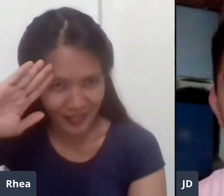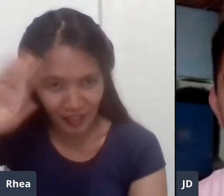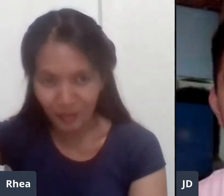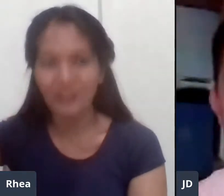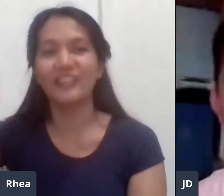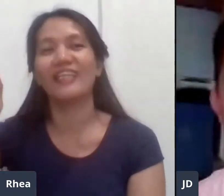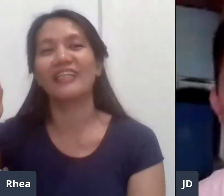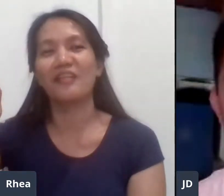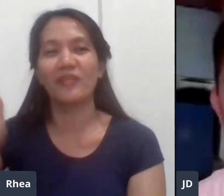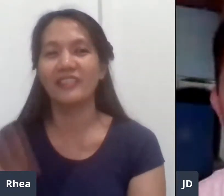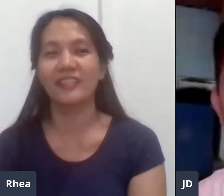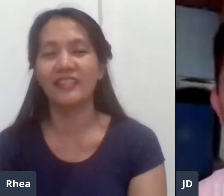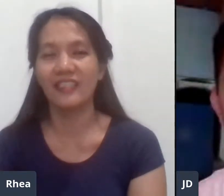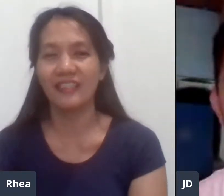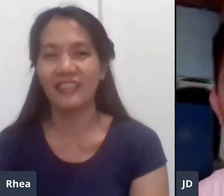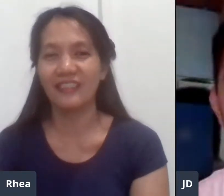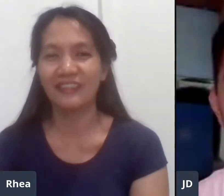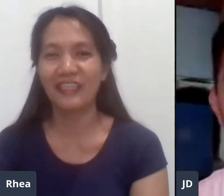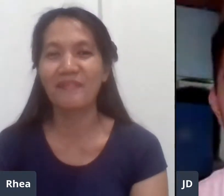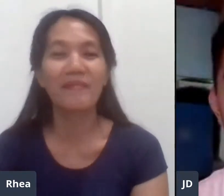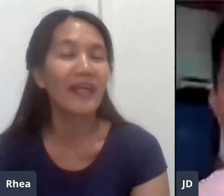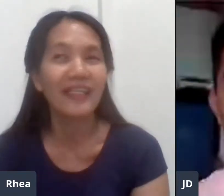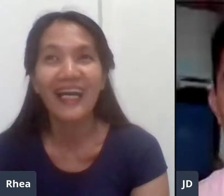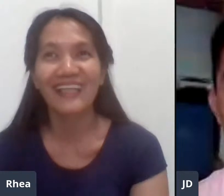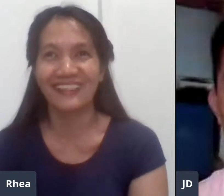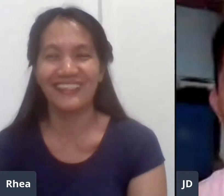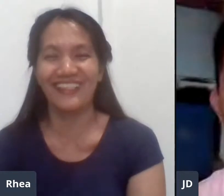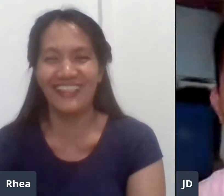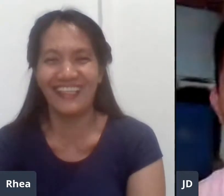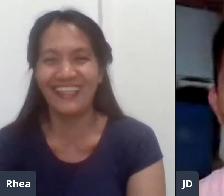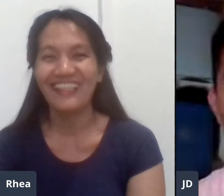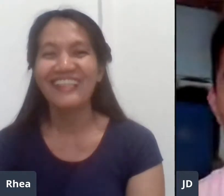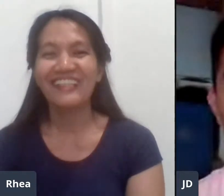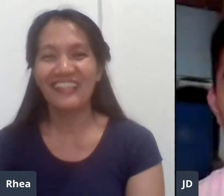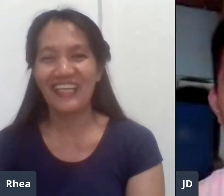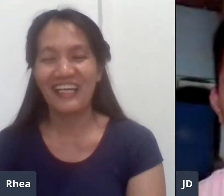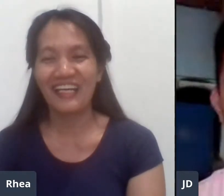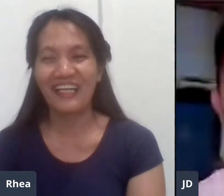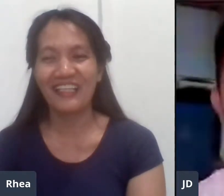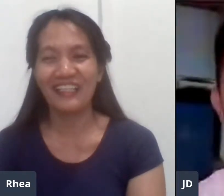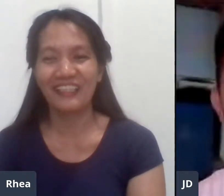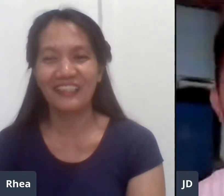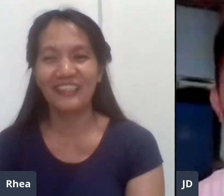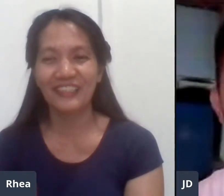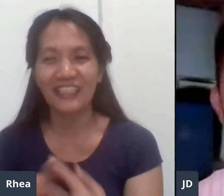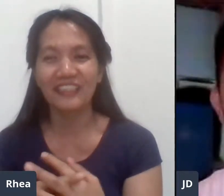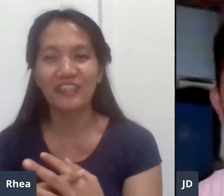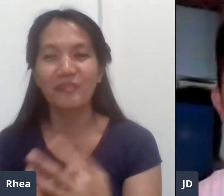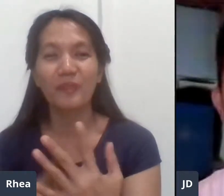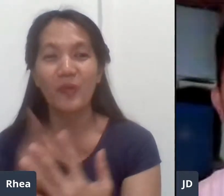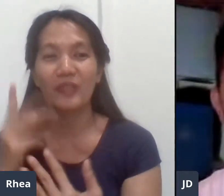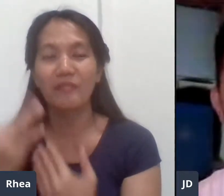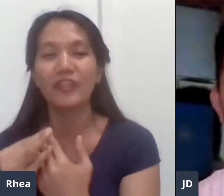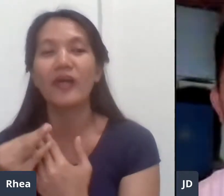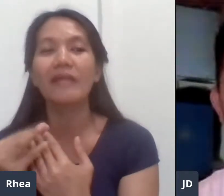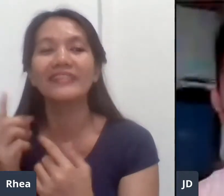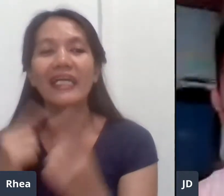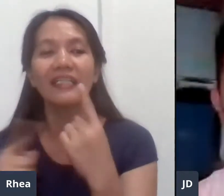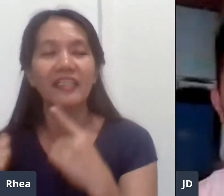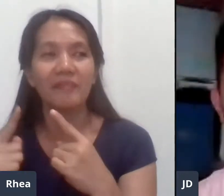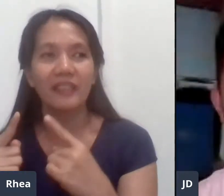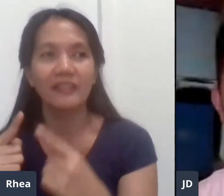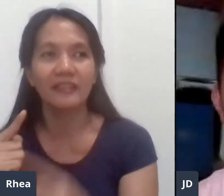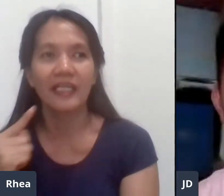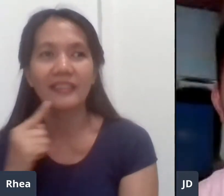Thank you very much for the opportunity. Saludo talaga ako kay Sir JD. Kay Ma'am Arias